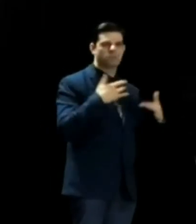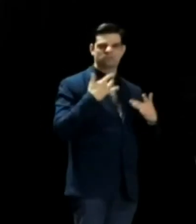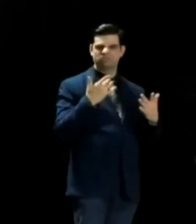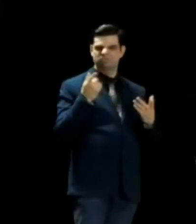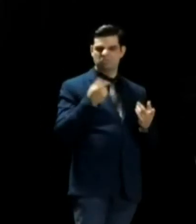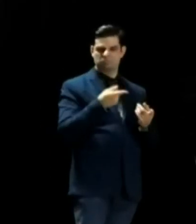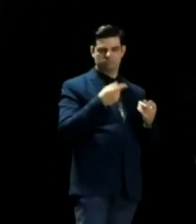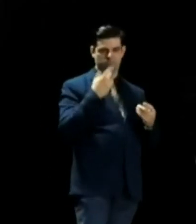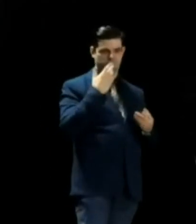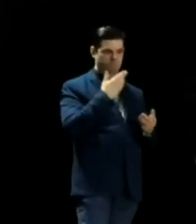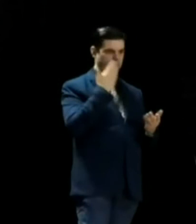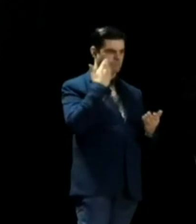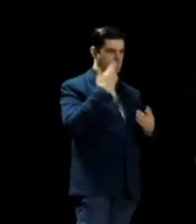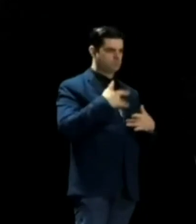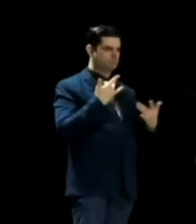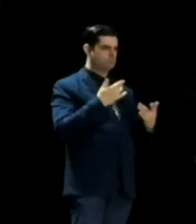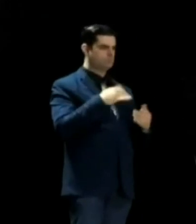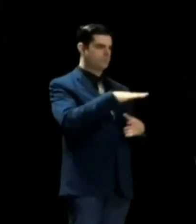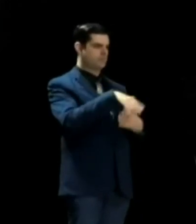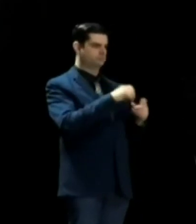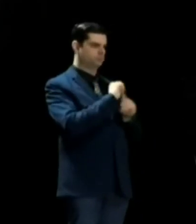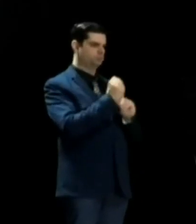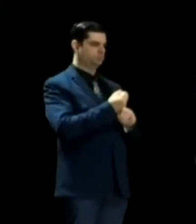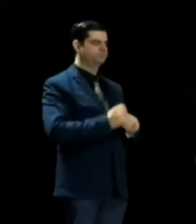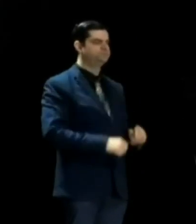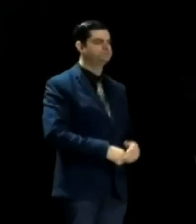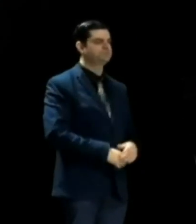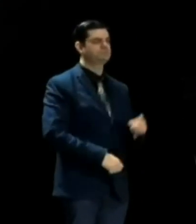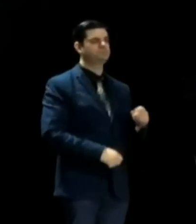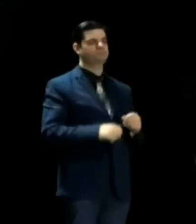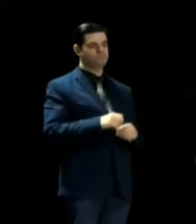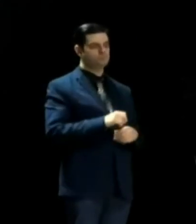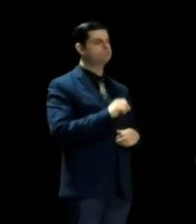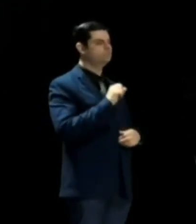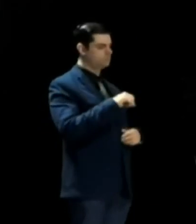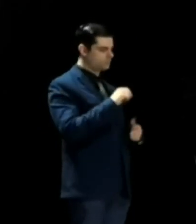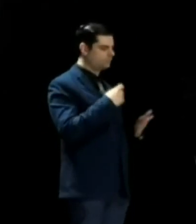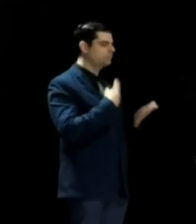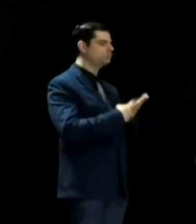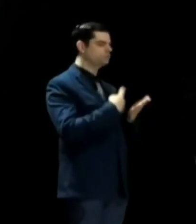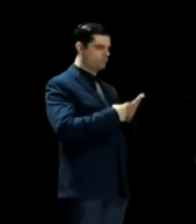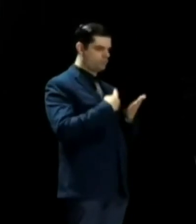your point, when we've talked to, and we've asked our health department